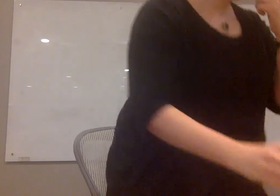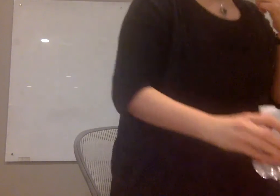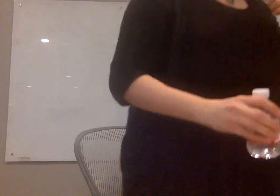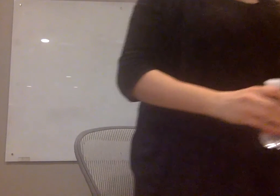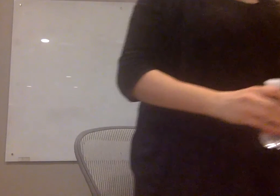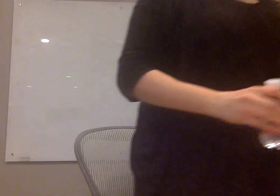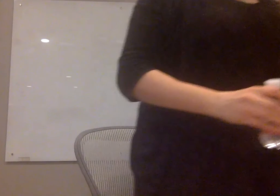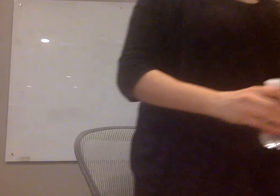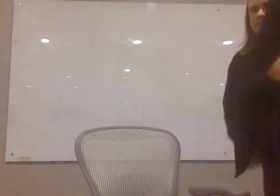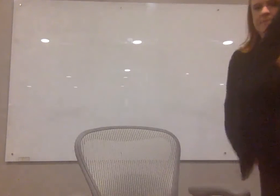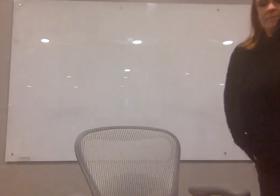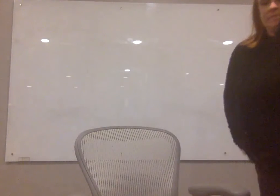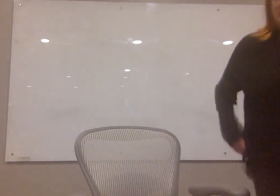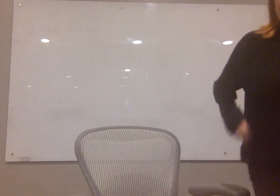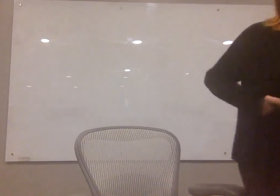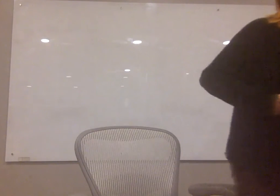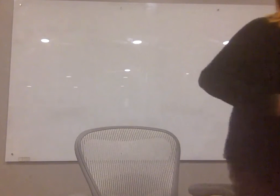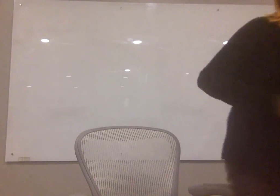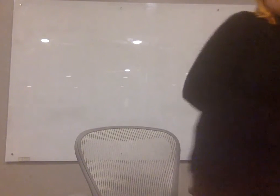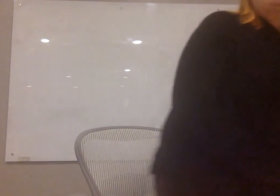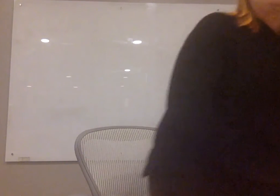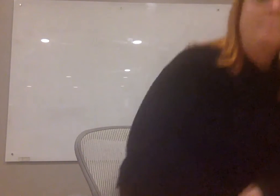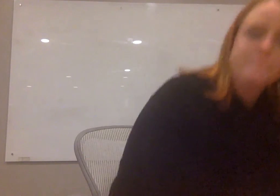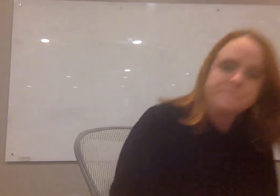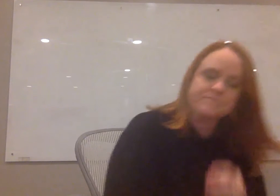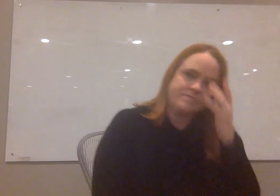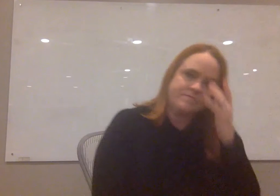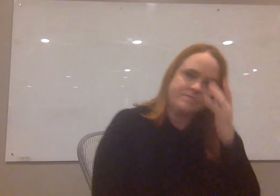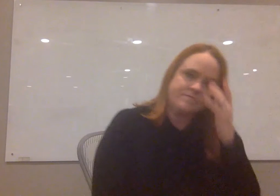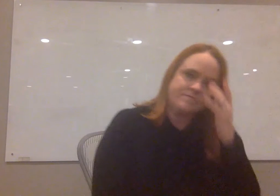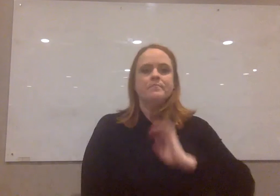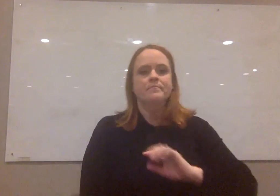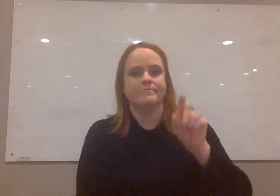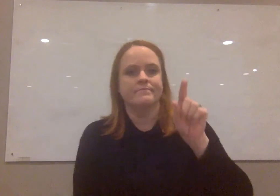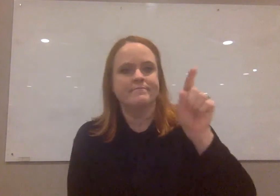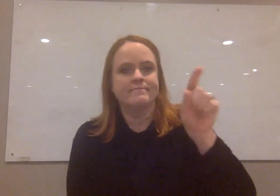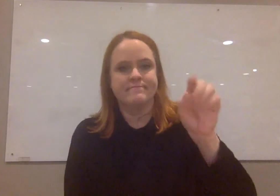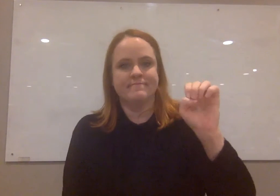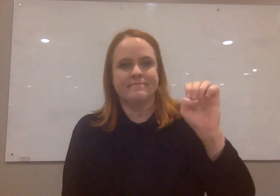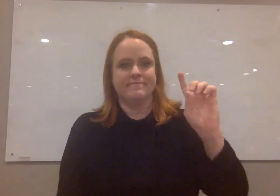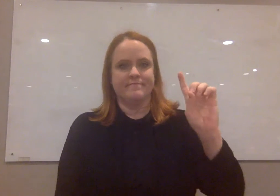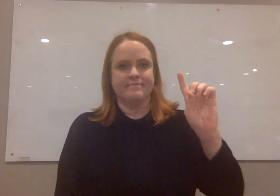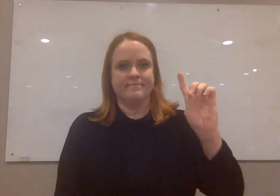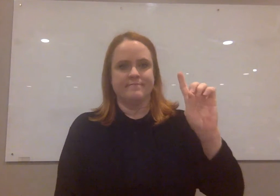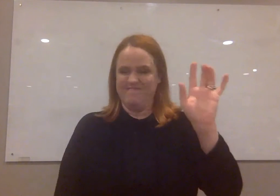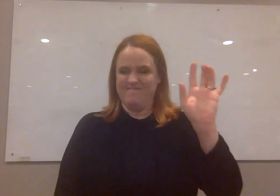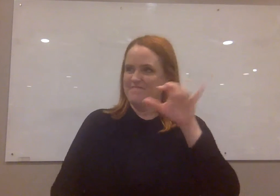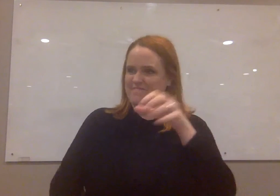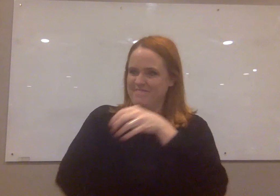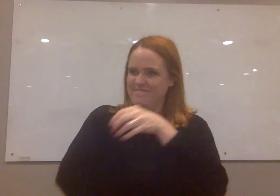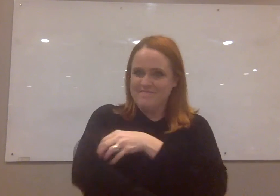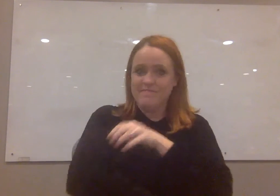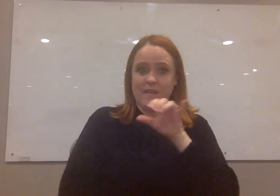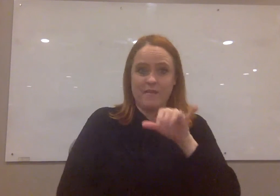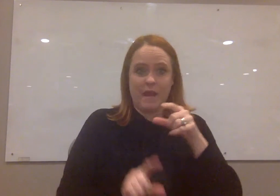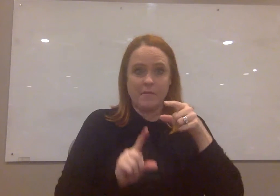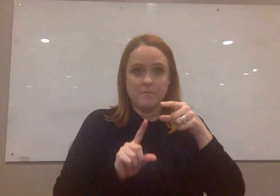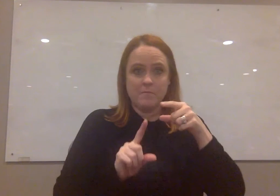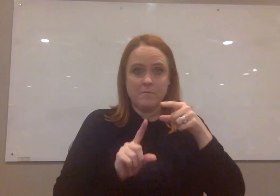the most powerful. Yeah. And when you think about it, that's what Java was created to do, right? That's why Java serialization is